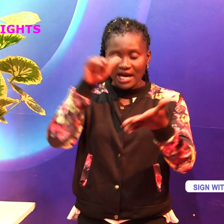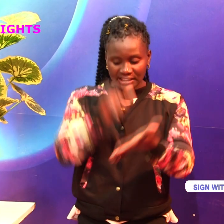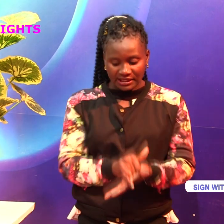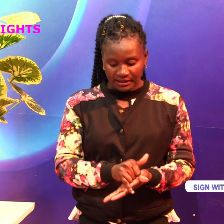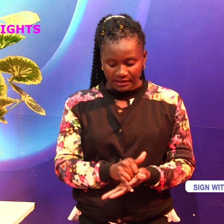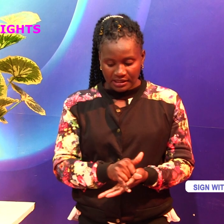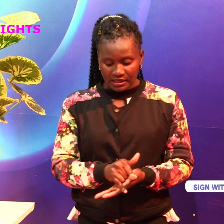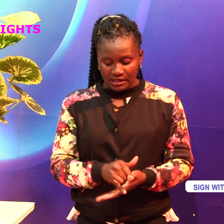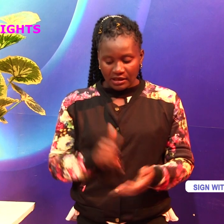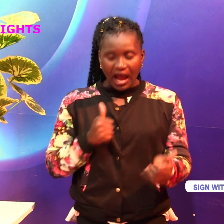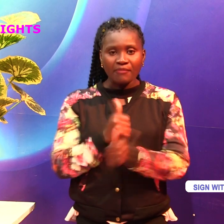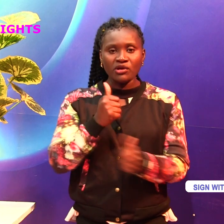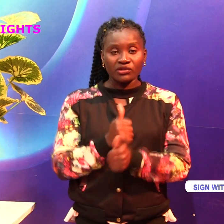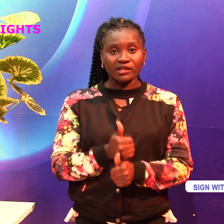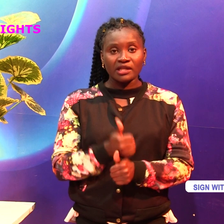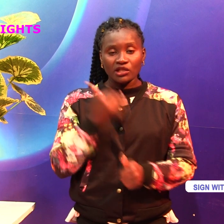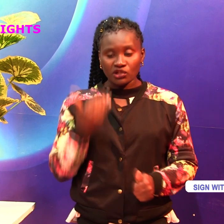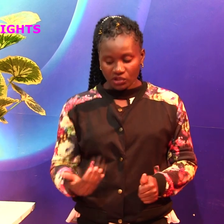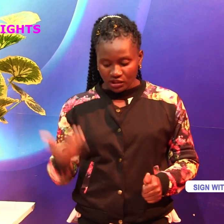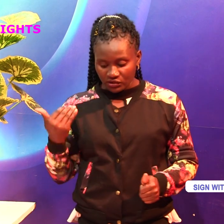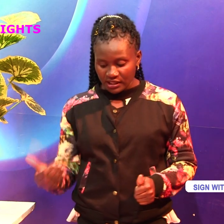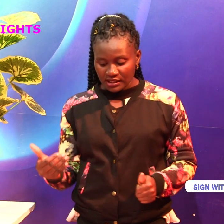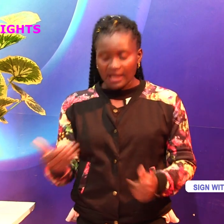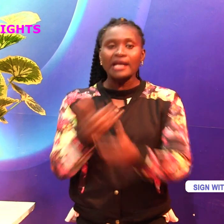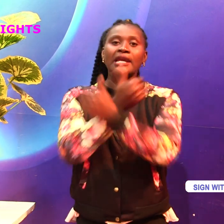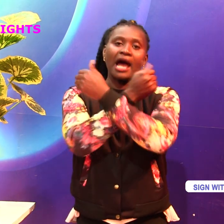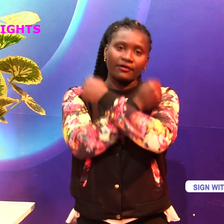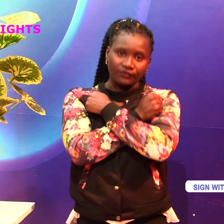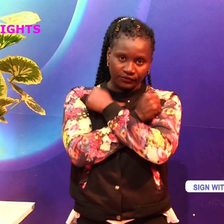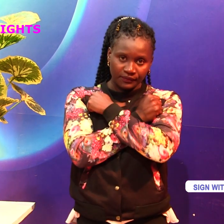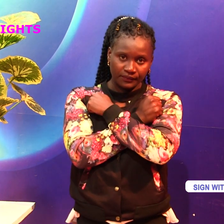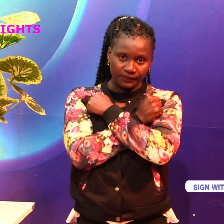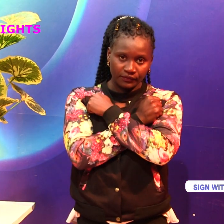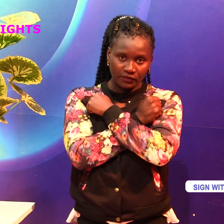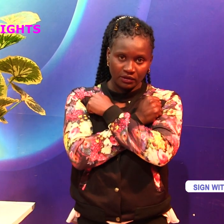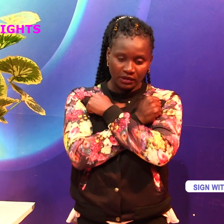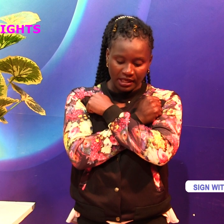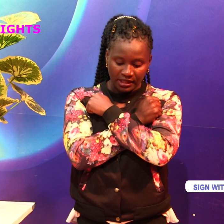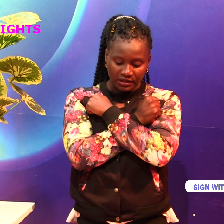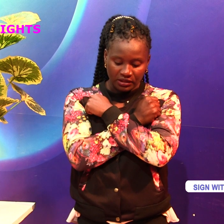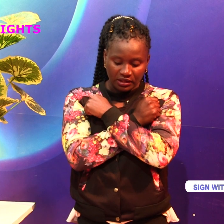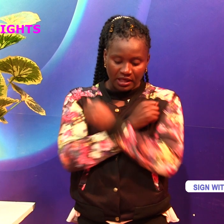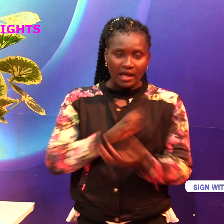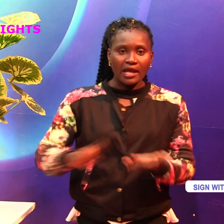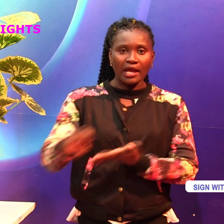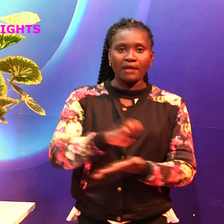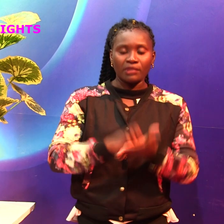that abuse children love. Okay?